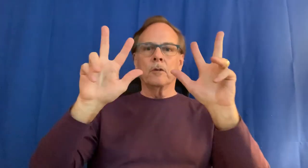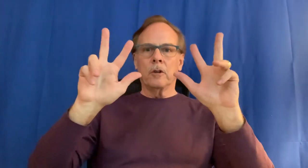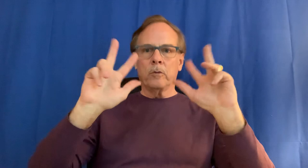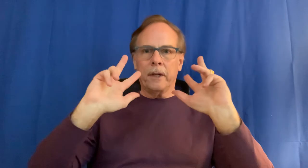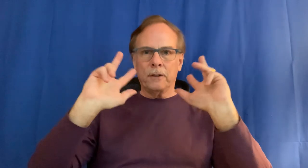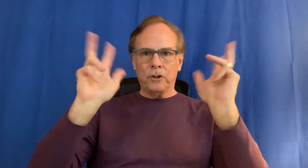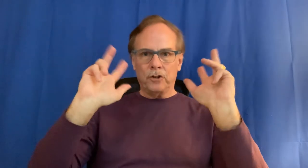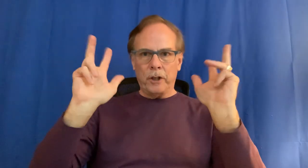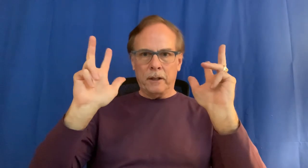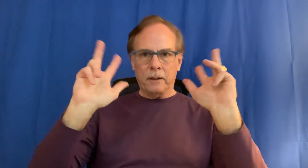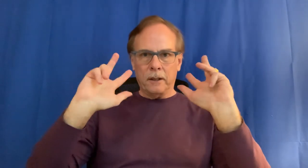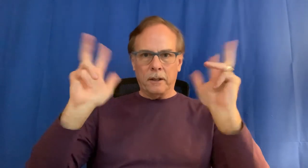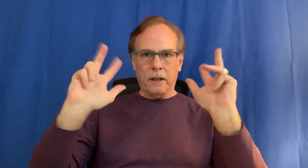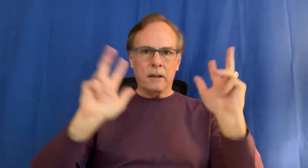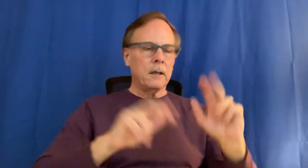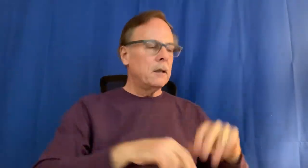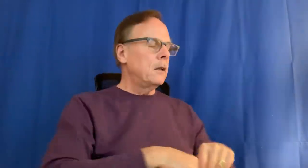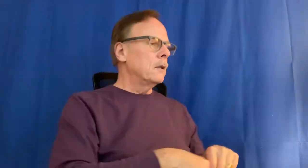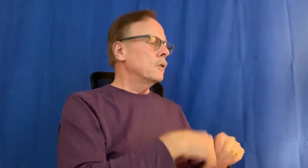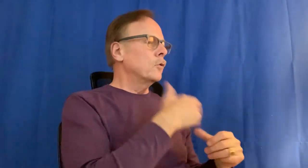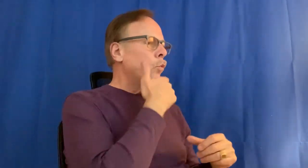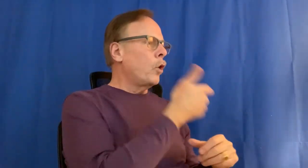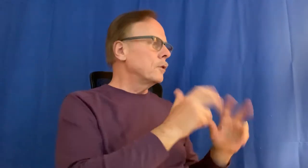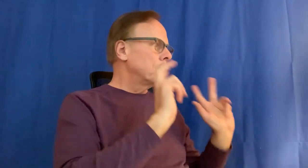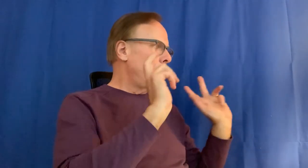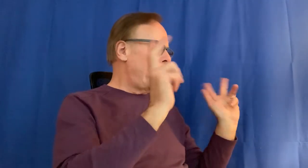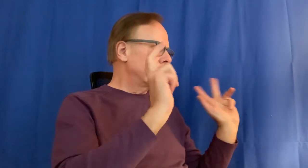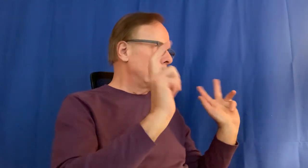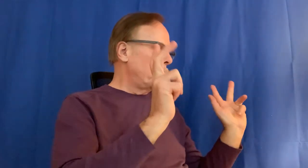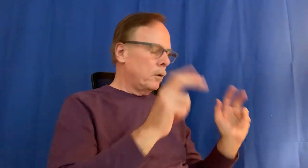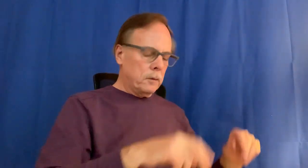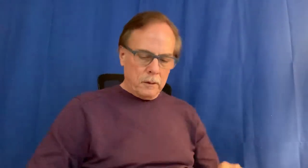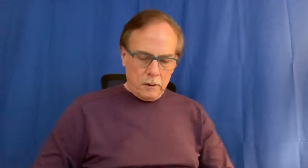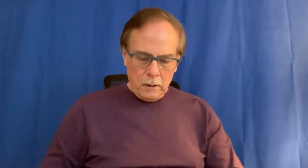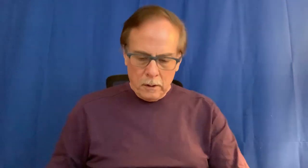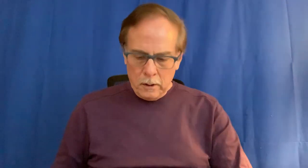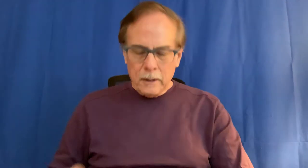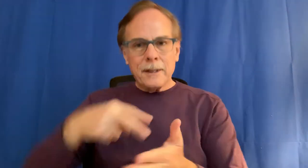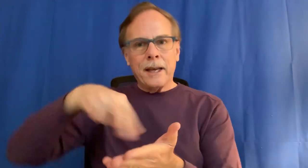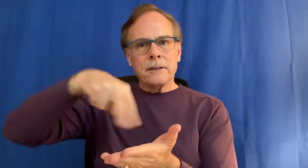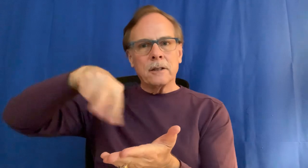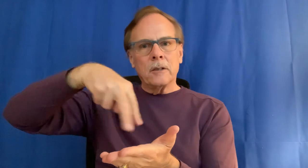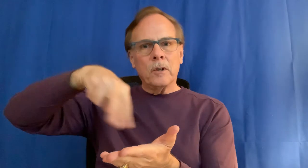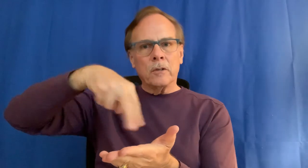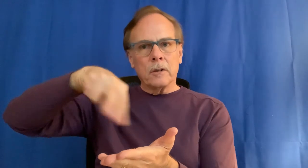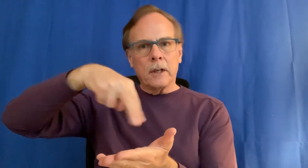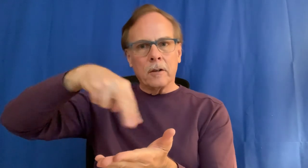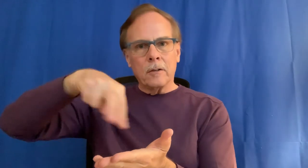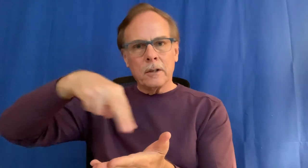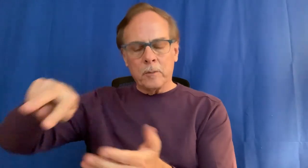the three hands just shaking like that. So to watch basketball. Dancing, we've learned that a long time ago.